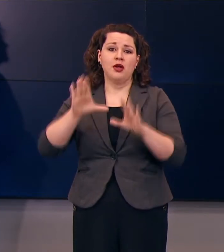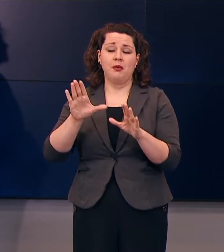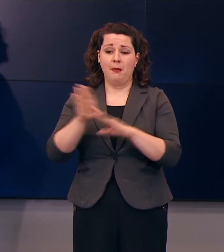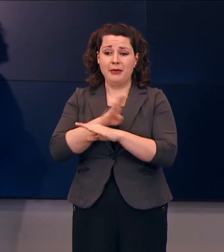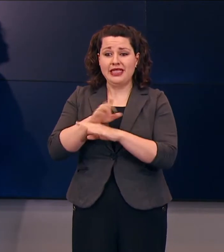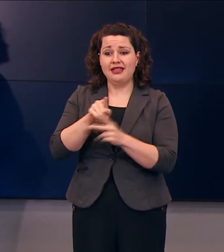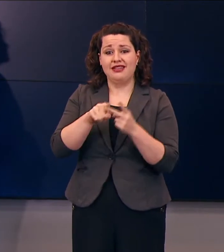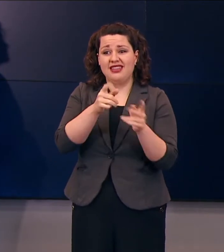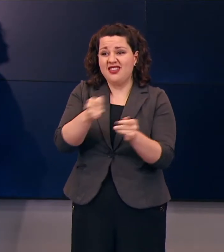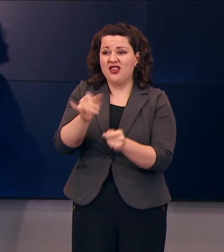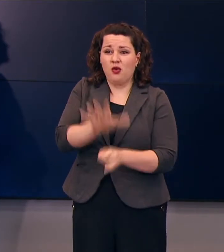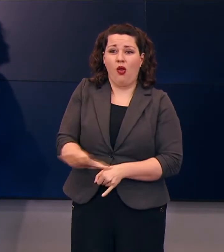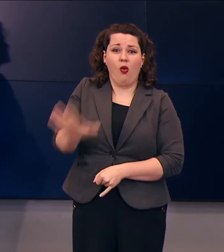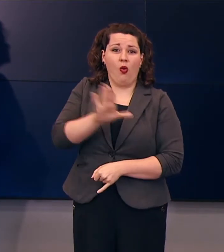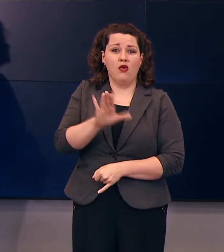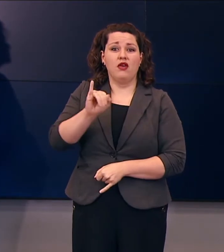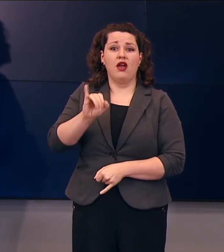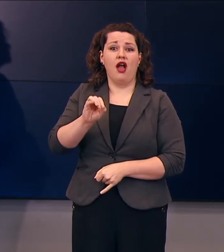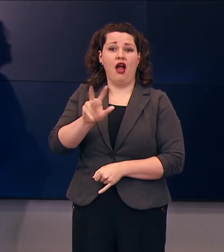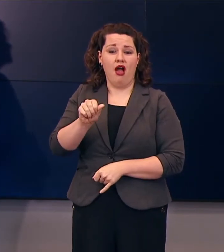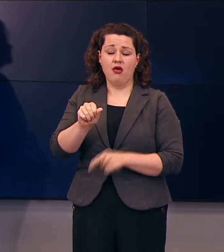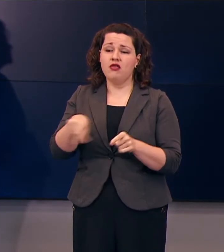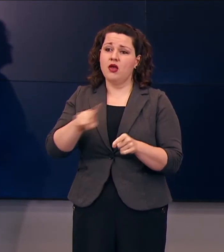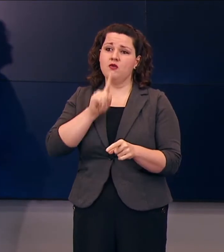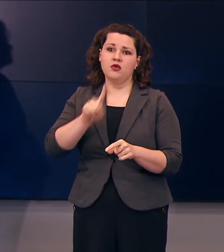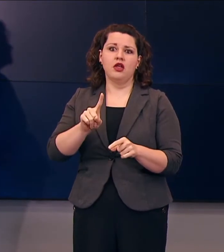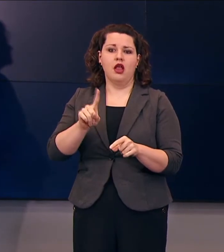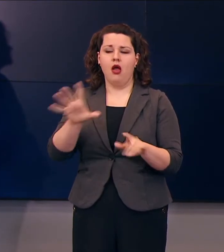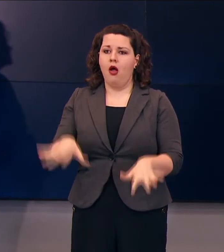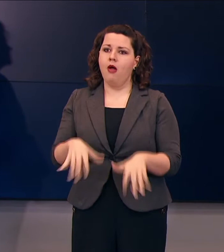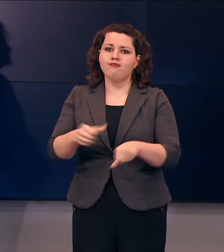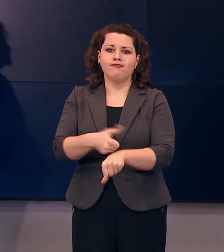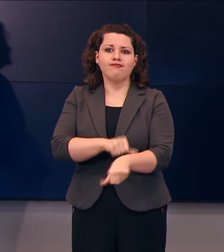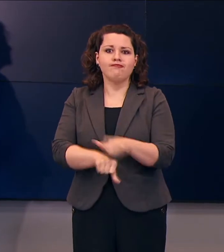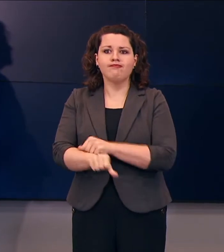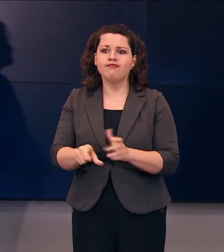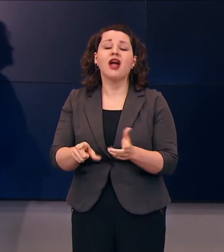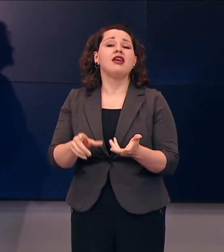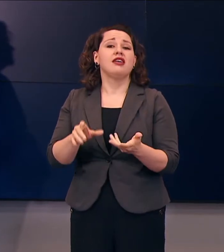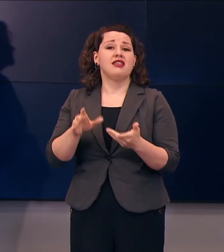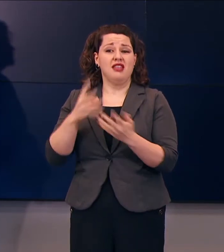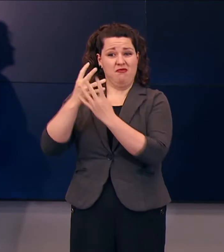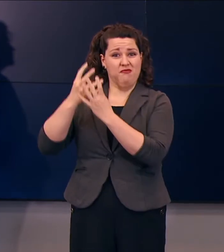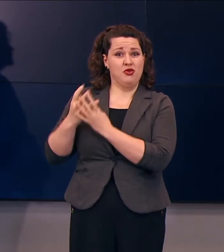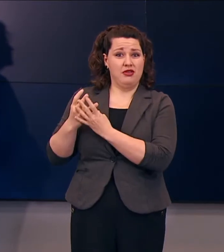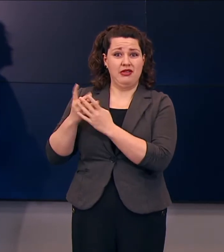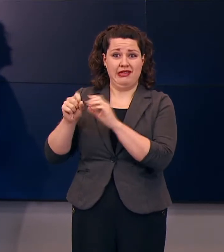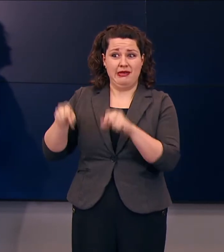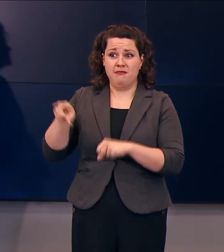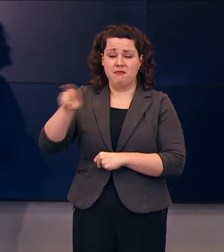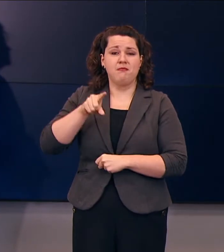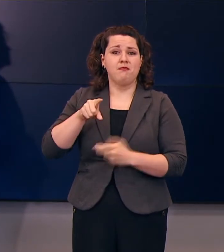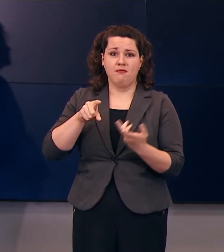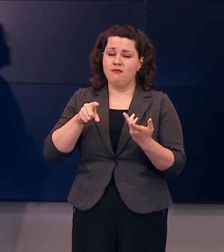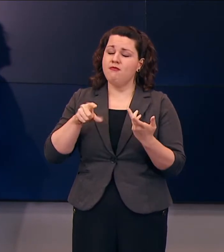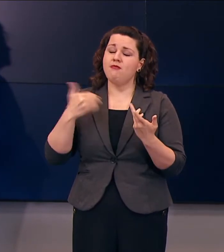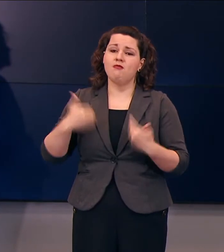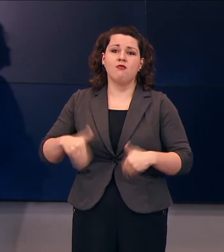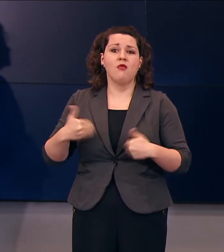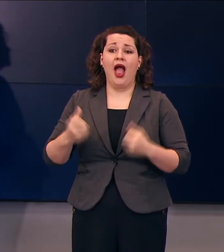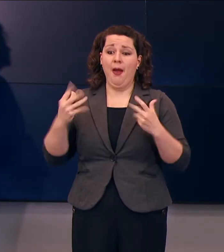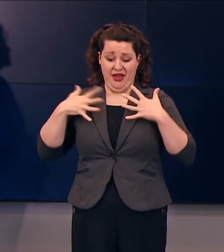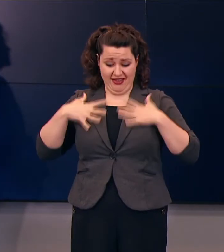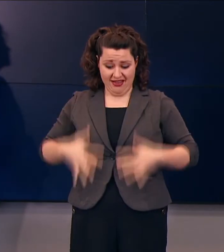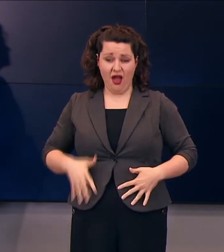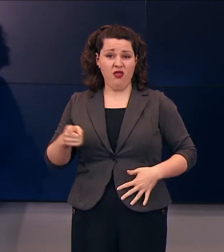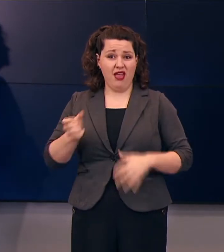and individuals across the state that have really stepped up. The Department of Corrections is just the number of gowns